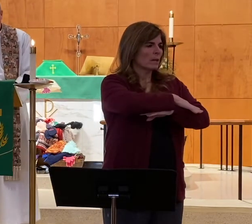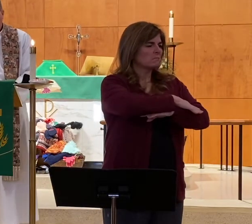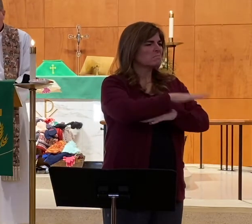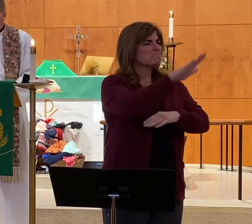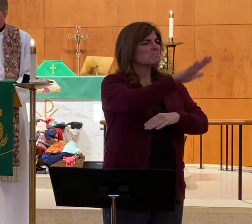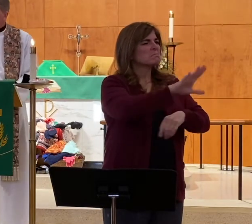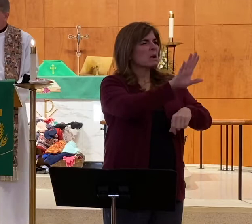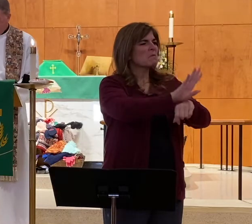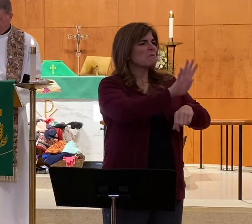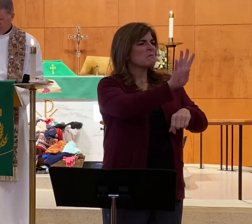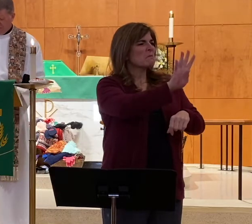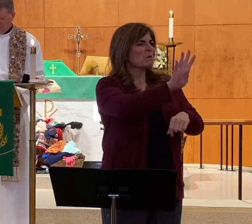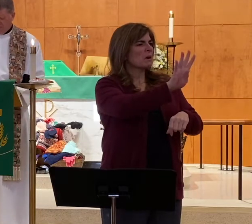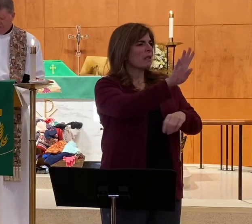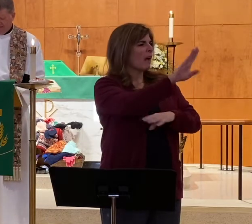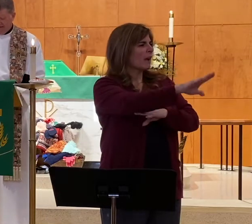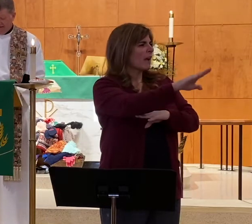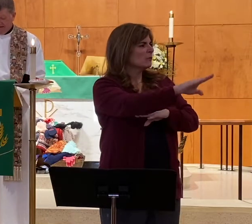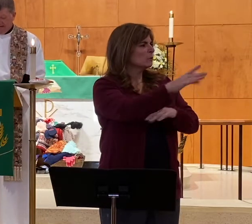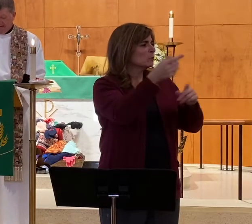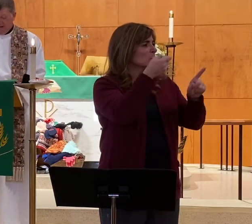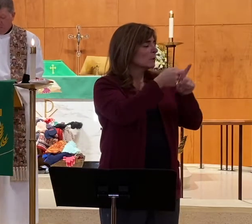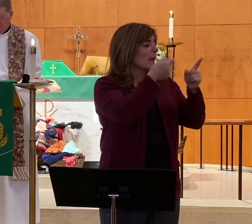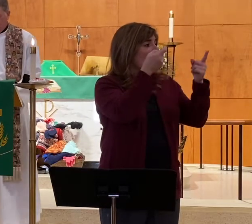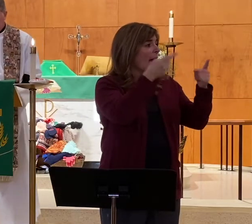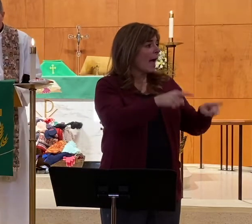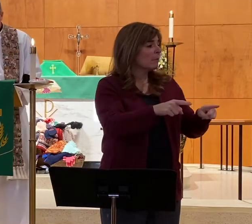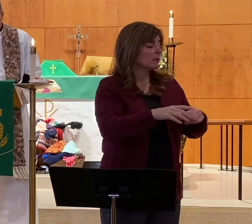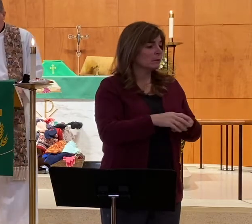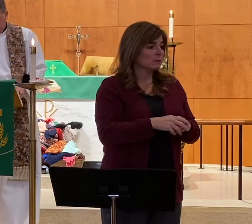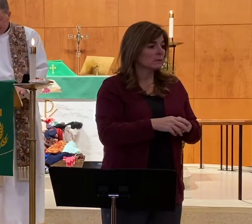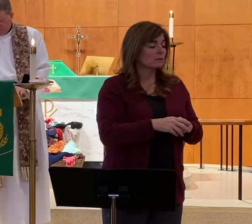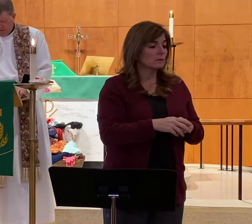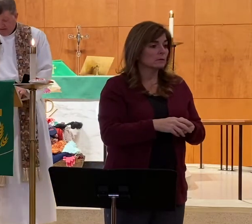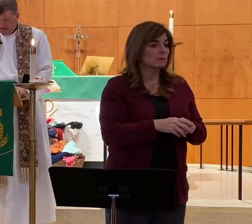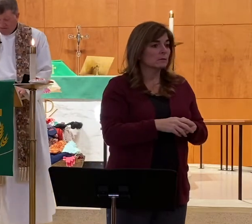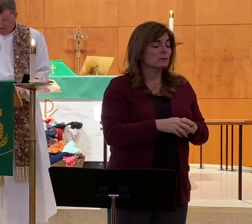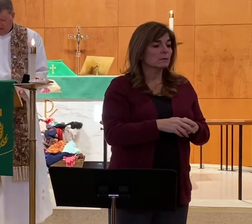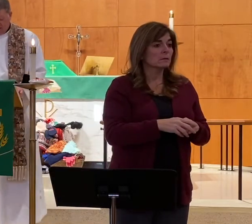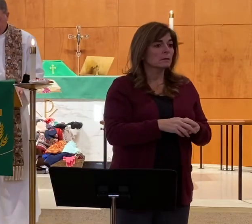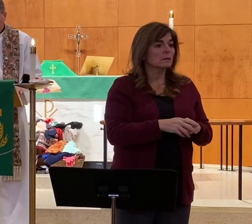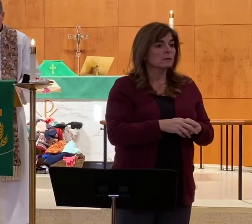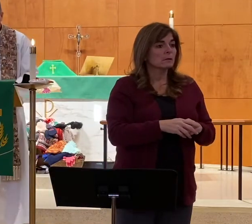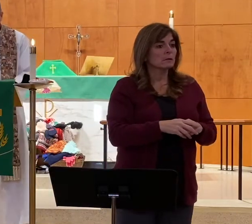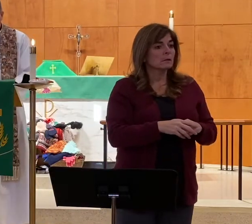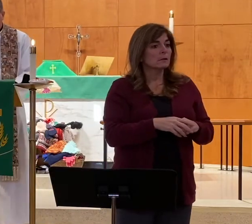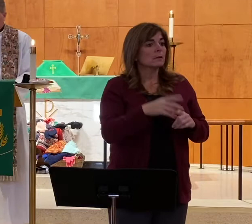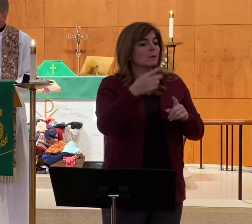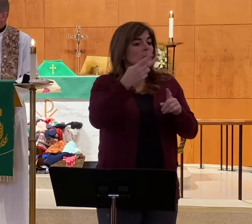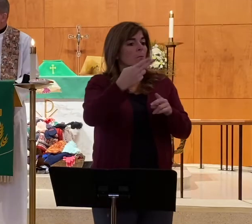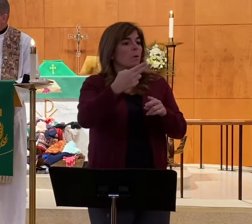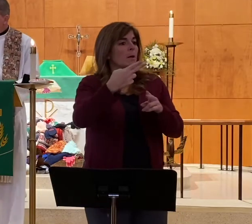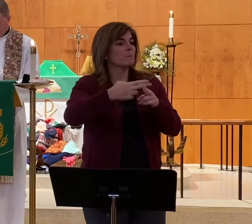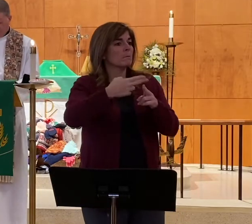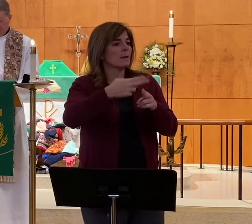about 4:00 in the afternoon. One of the two who heard John speak and followed him was Andrew,